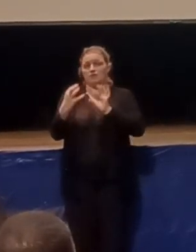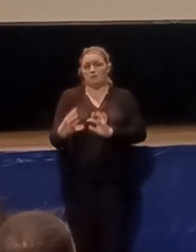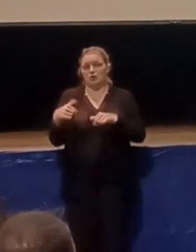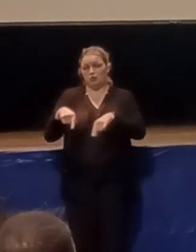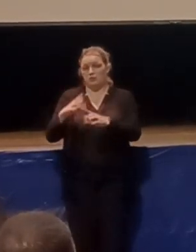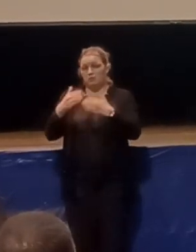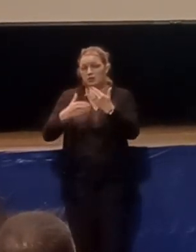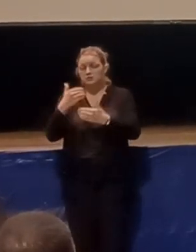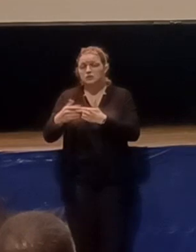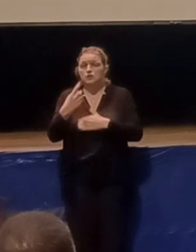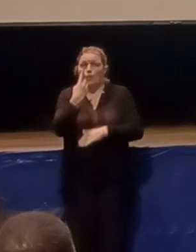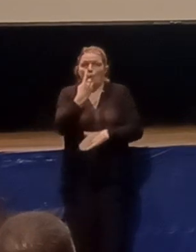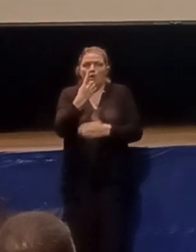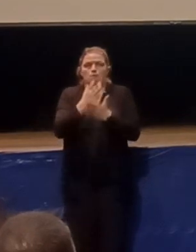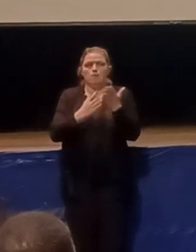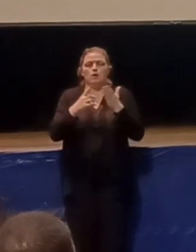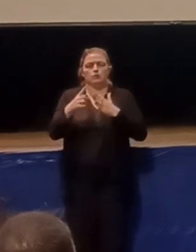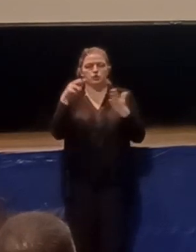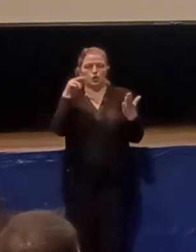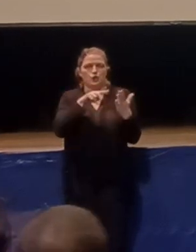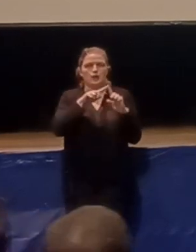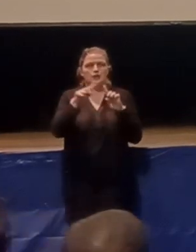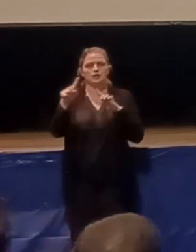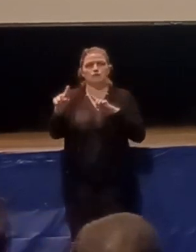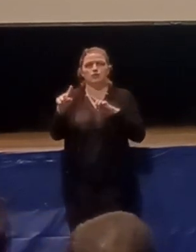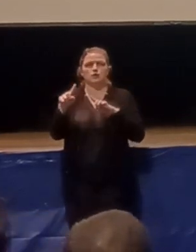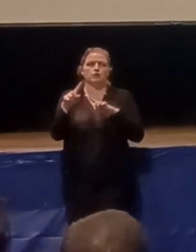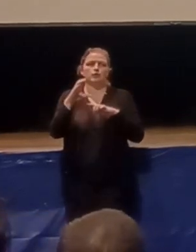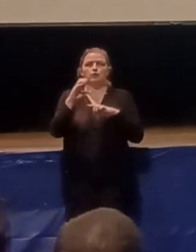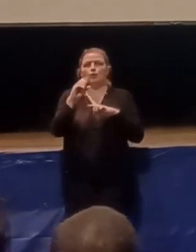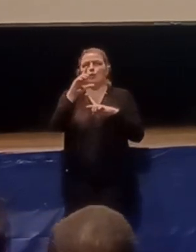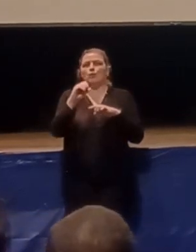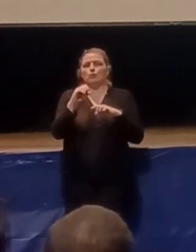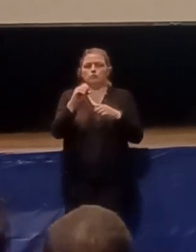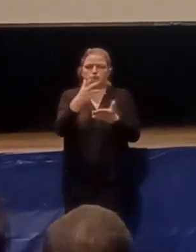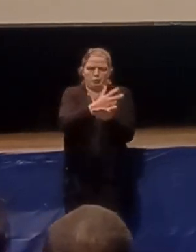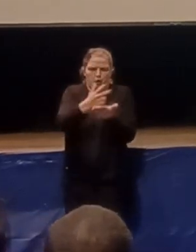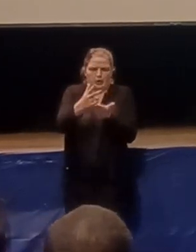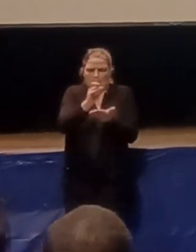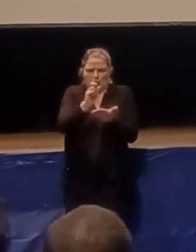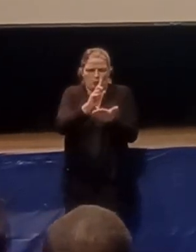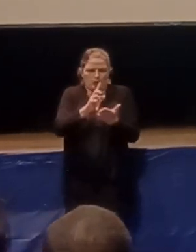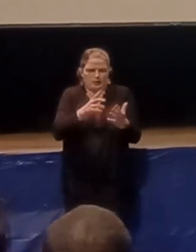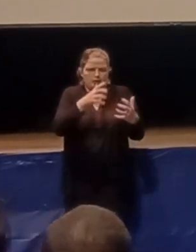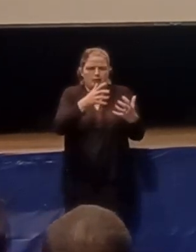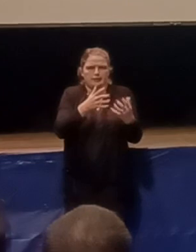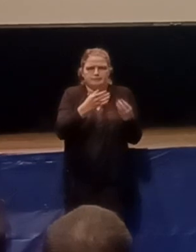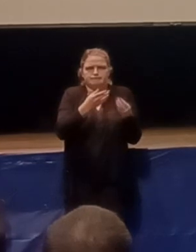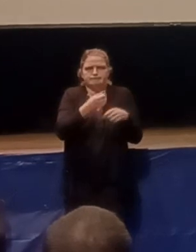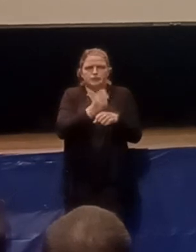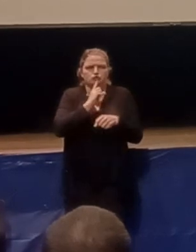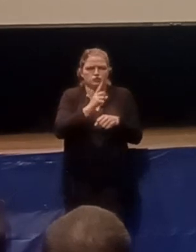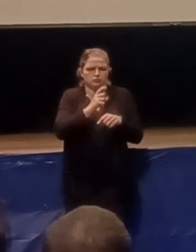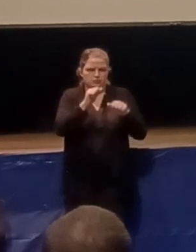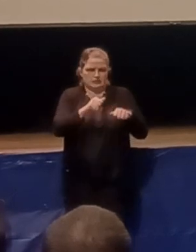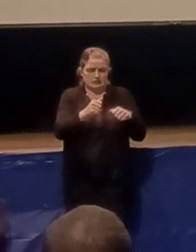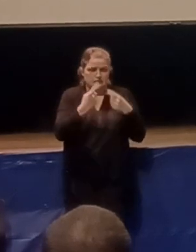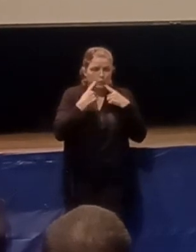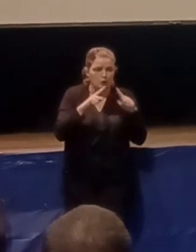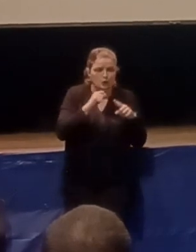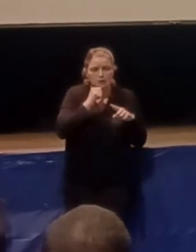that. And one of those was really looking at the sort of co-locating of the parking to facilitate the efficiency of the site and